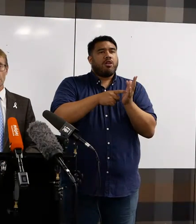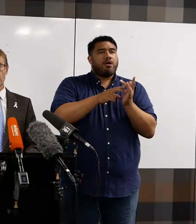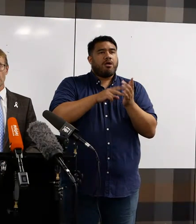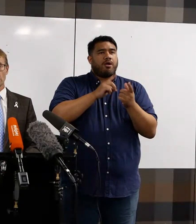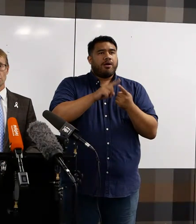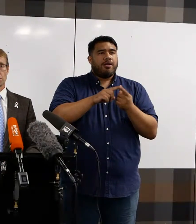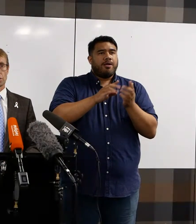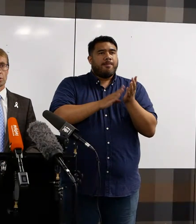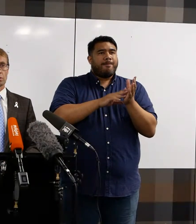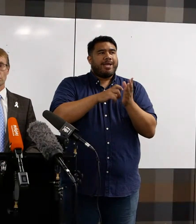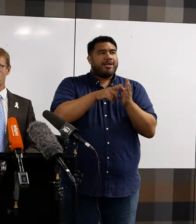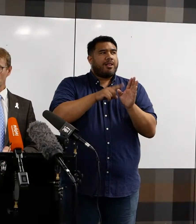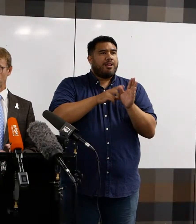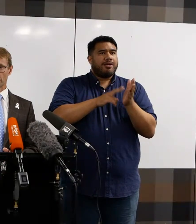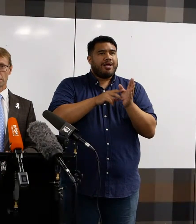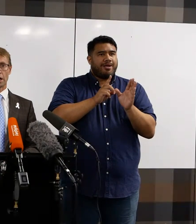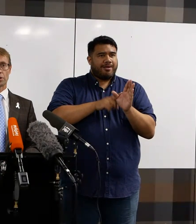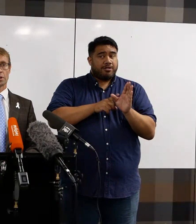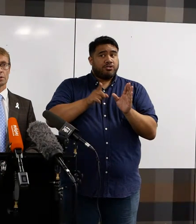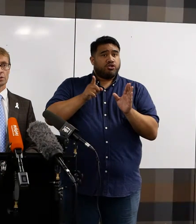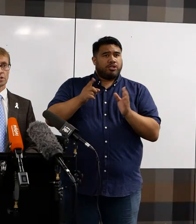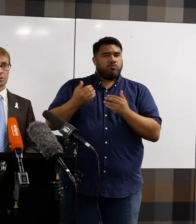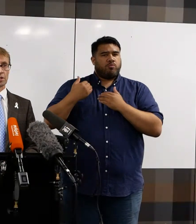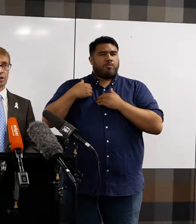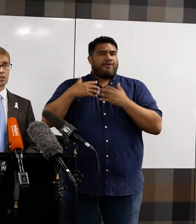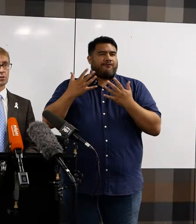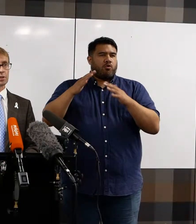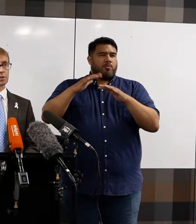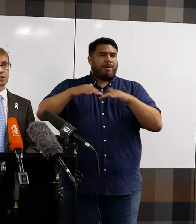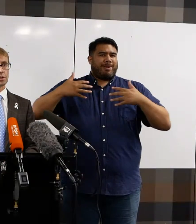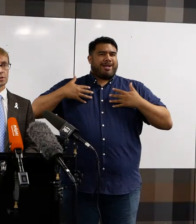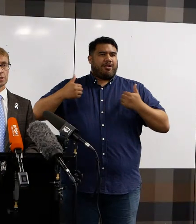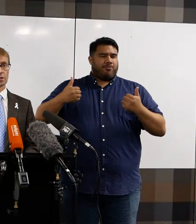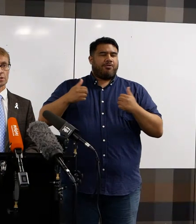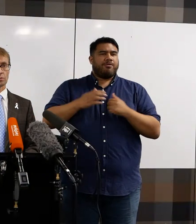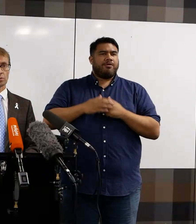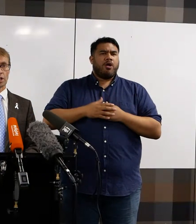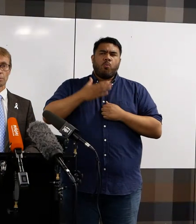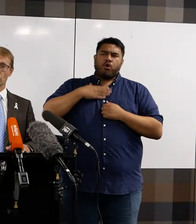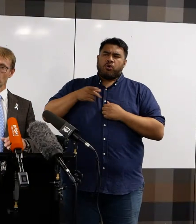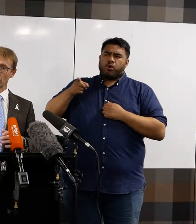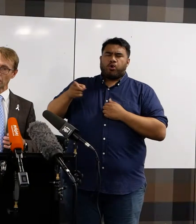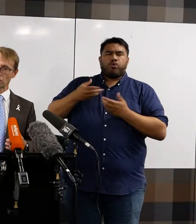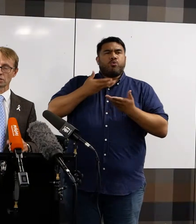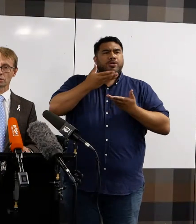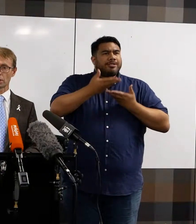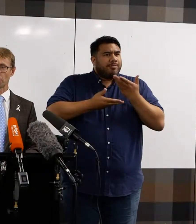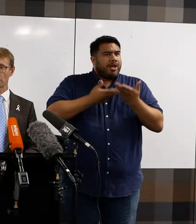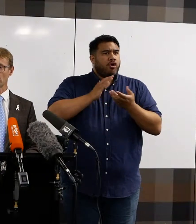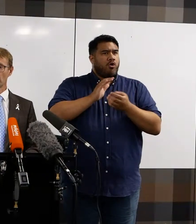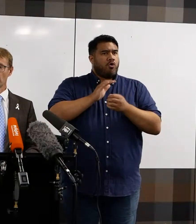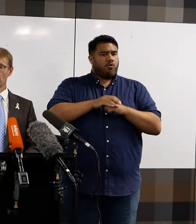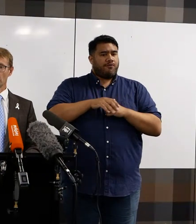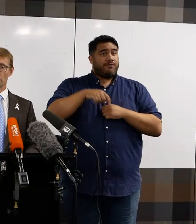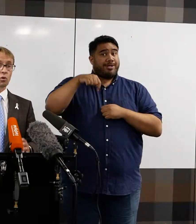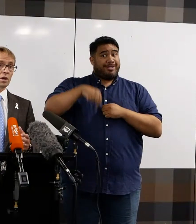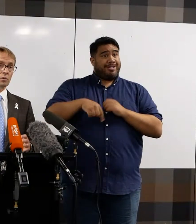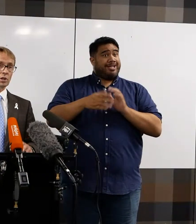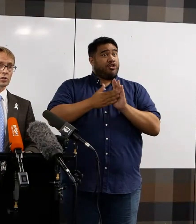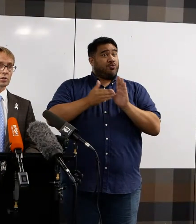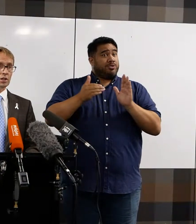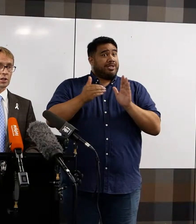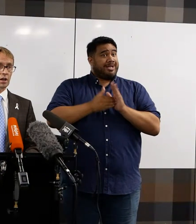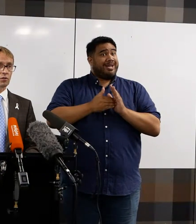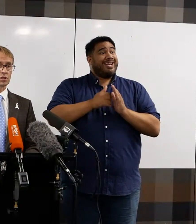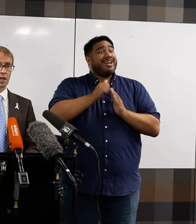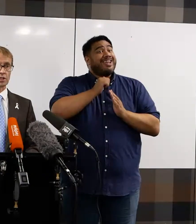our Director of Public Health, just to briefly cover some of the arrangements that would happen or actions that would happen if